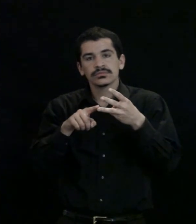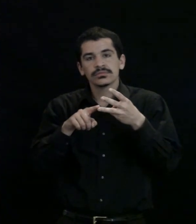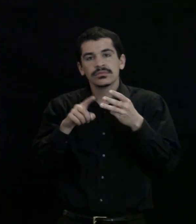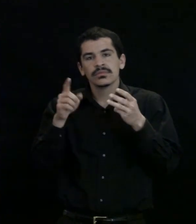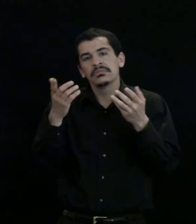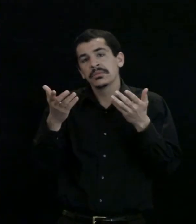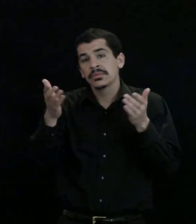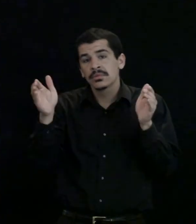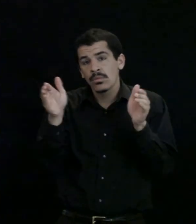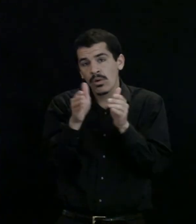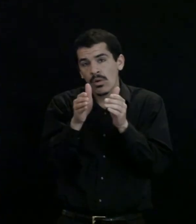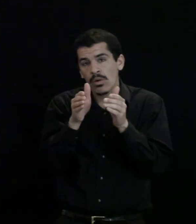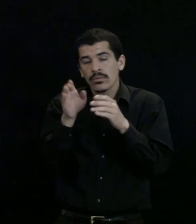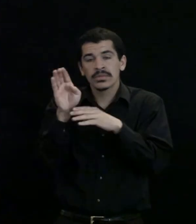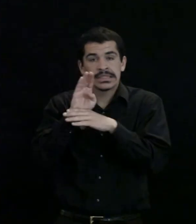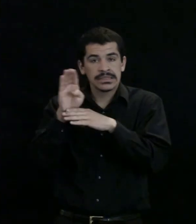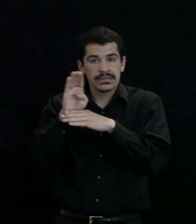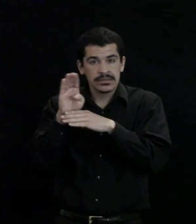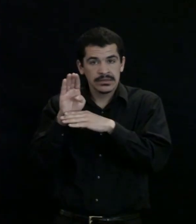small businesses,